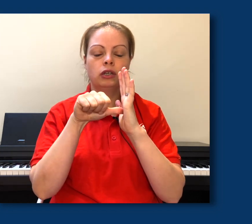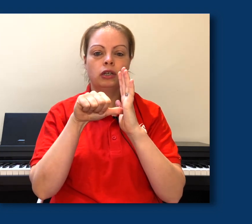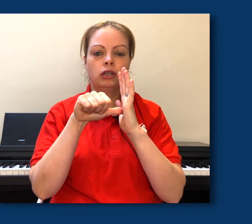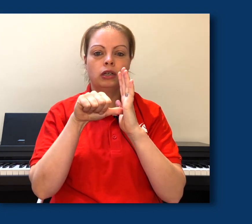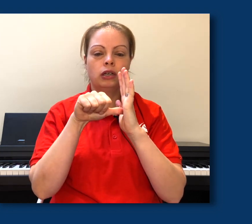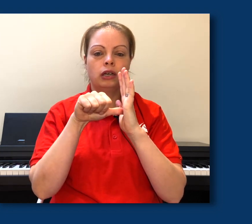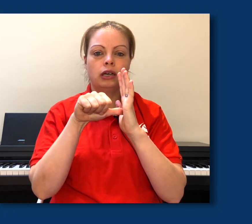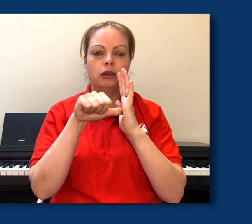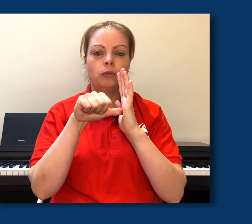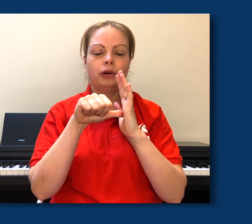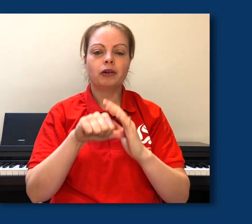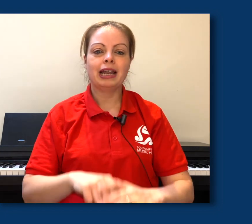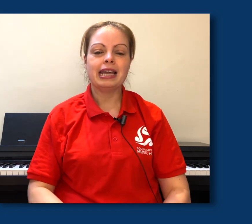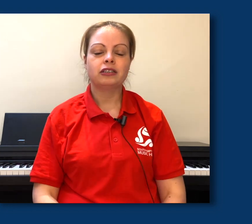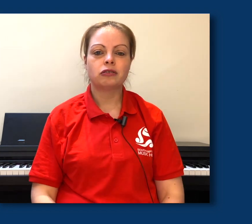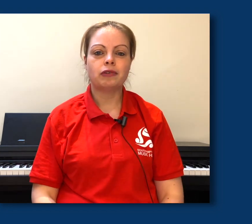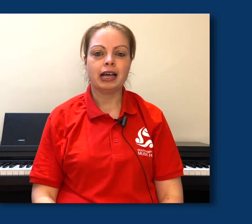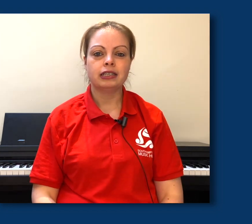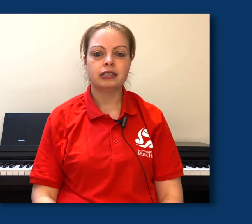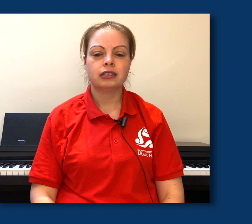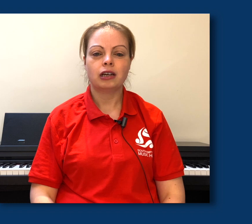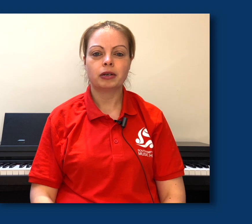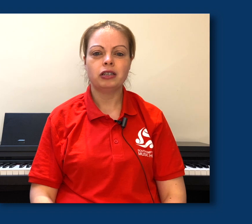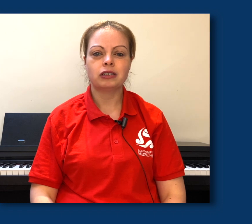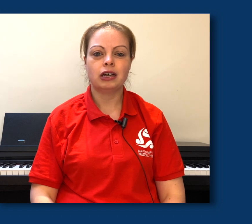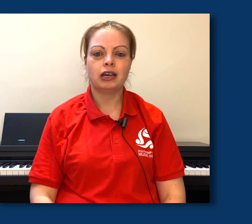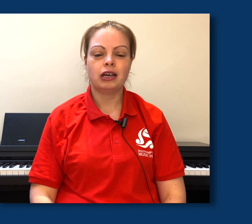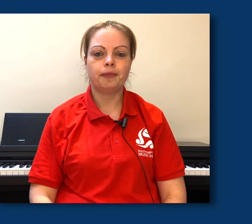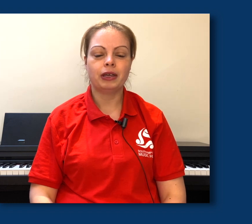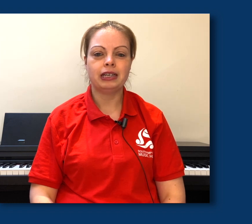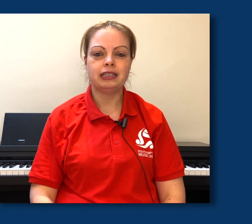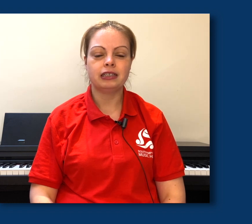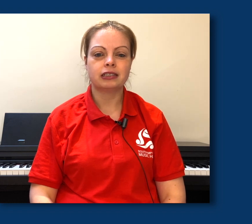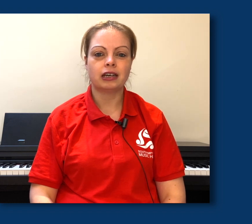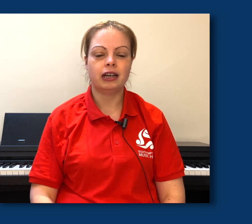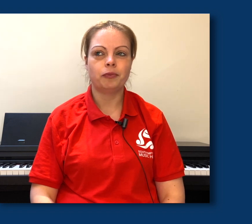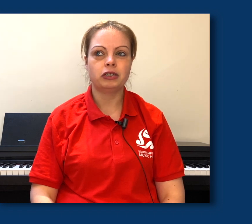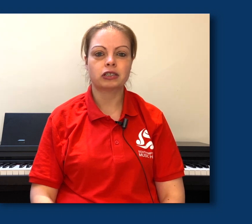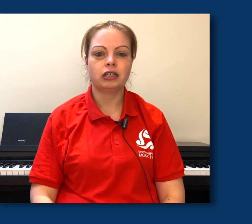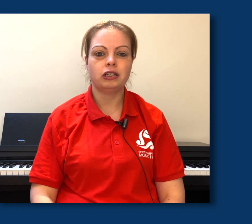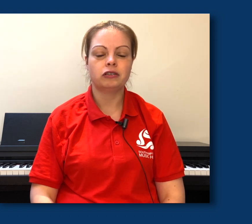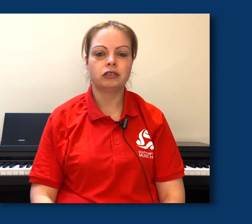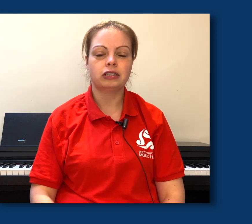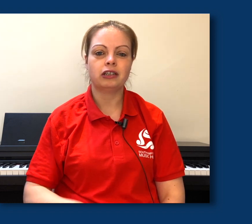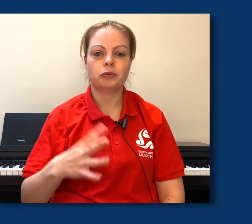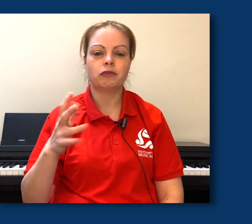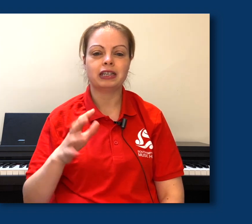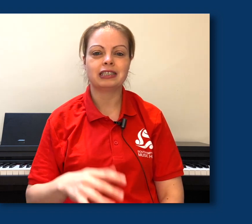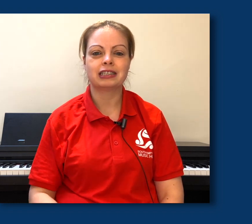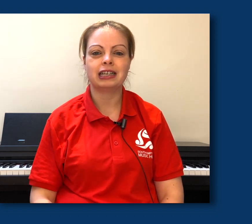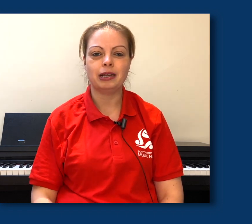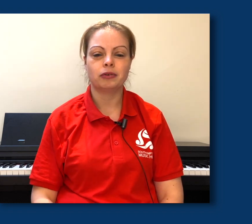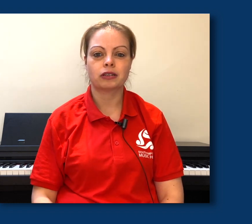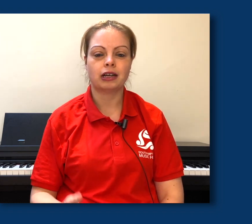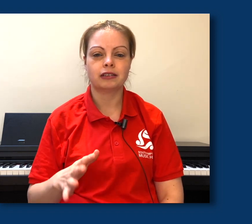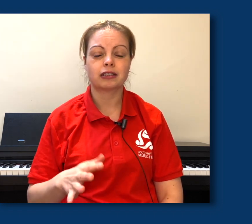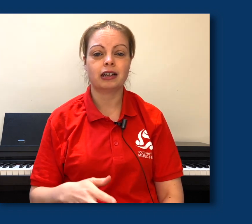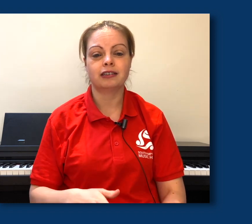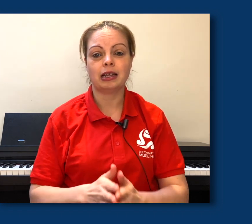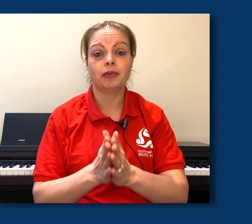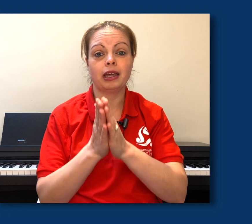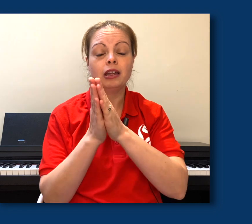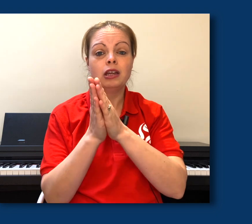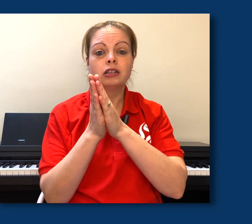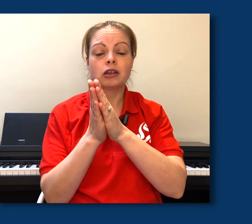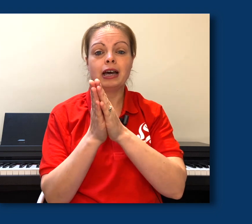troubles we'll lay to rest. Now I'm going to use an easier sign, and we're just going to change the word rest to sleep, so it's